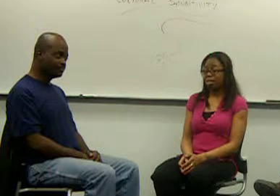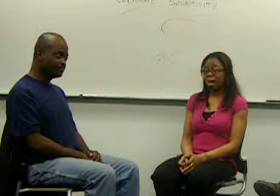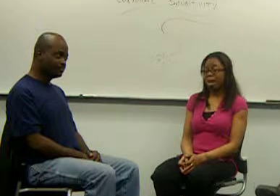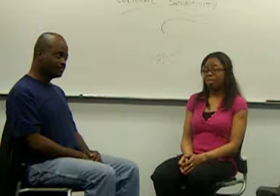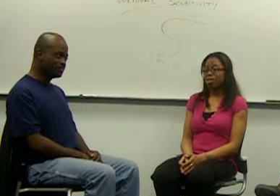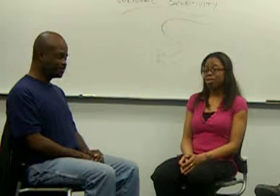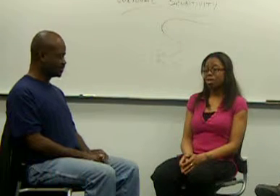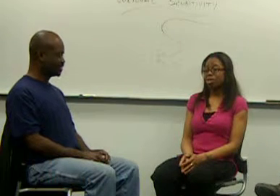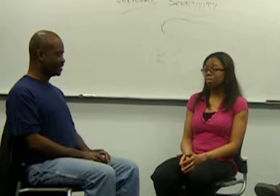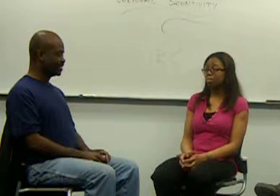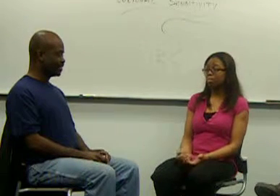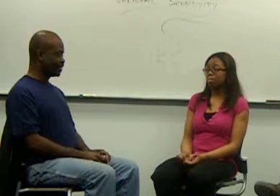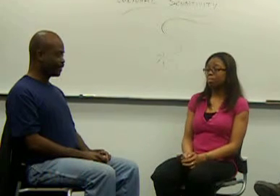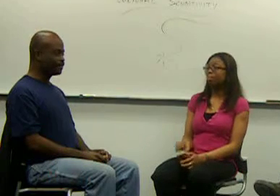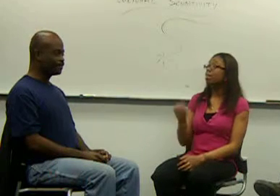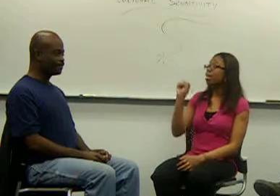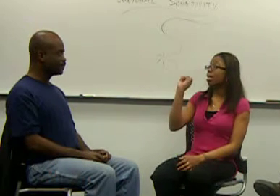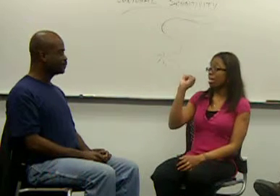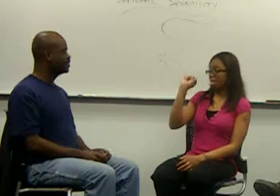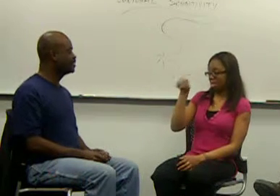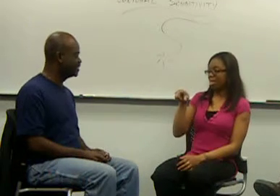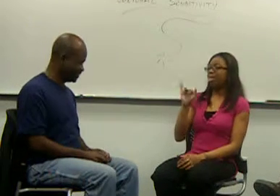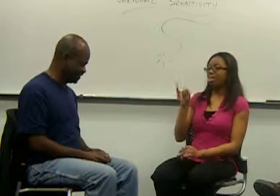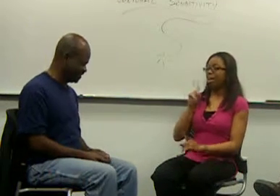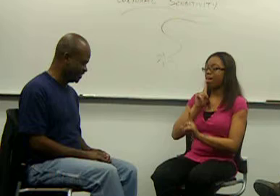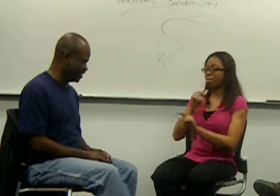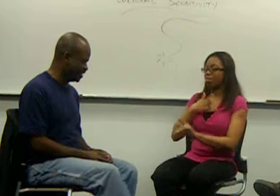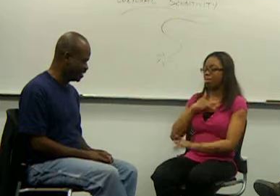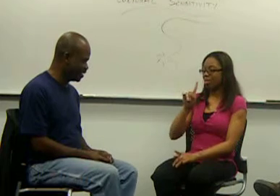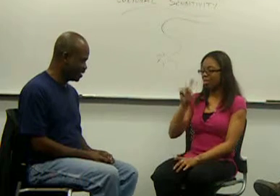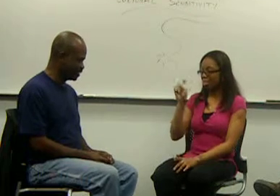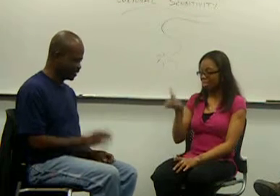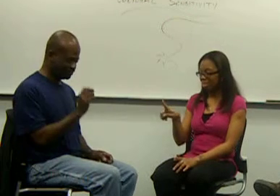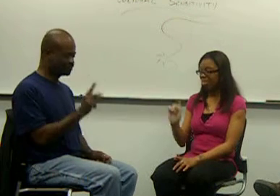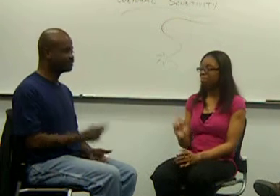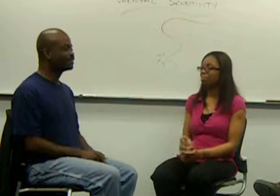Yes, it does. Did that answer your question? Yes, it does.